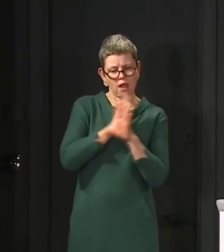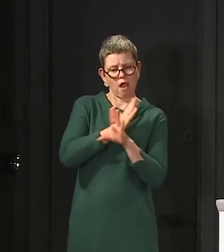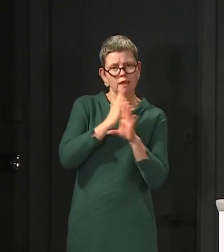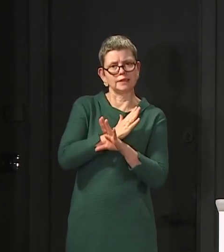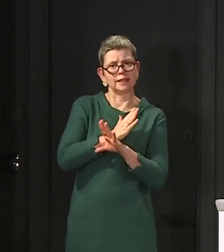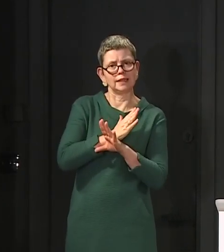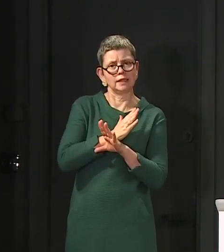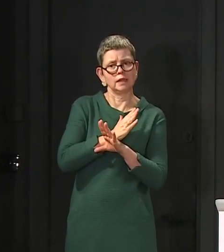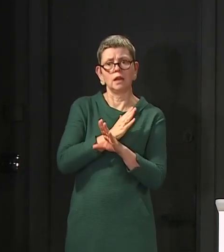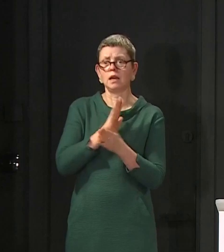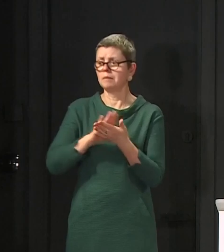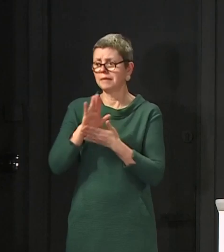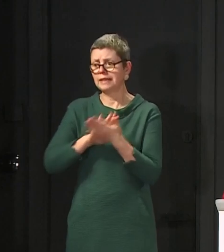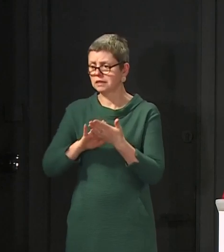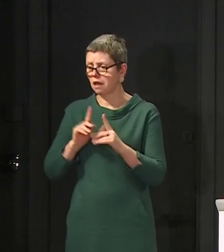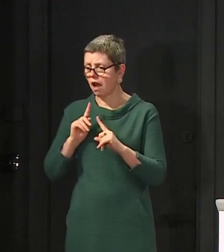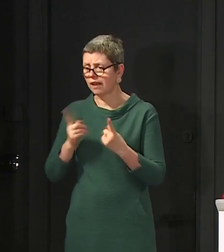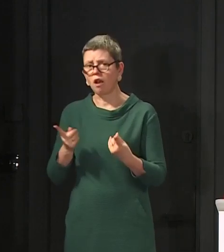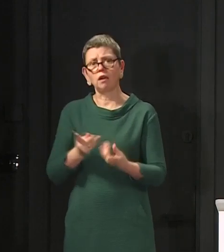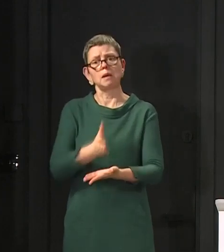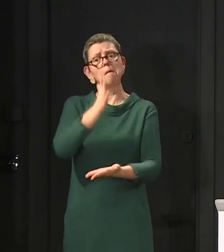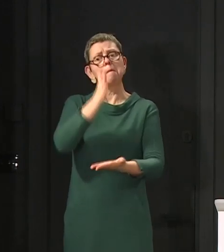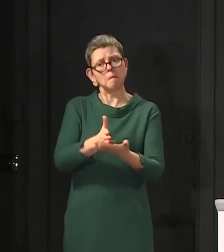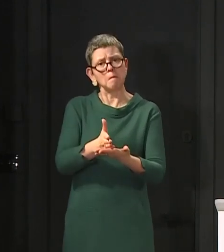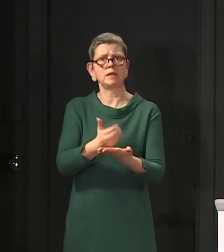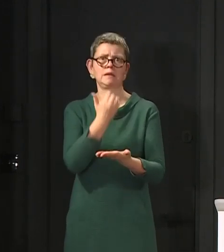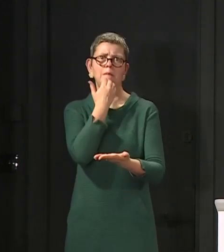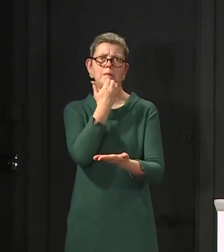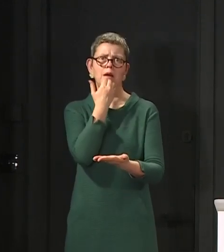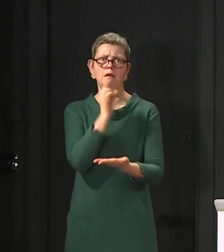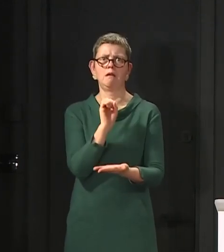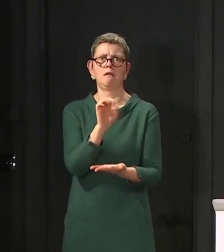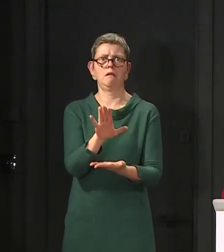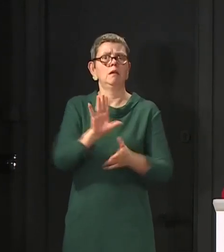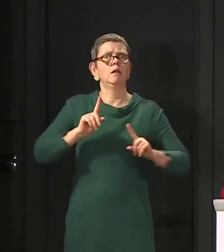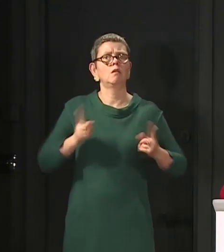able to give you that in a properly, solidly evidence-based way.